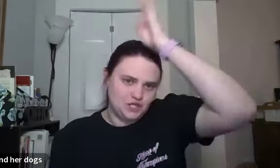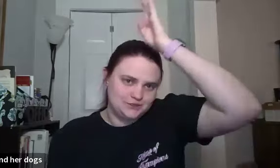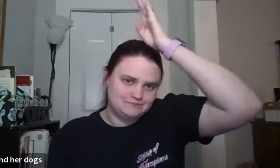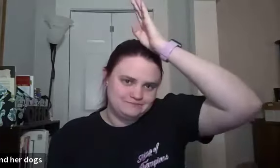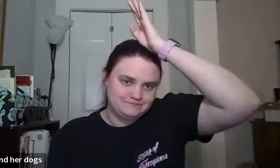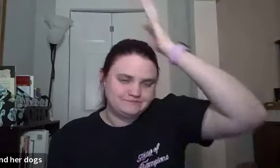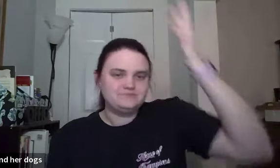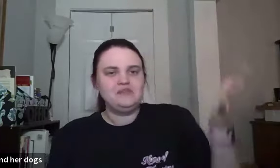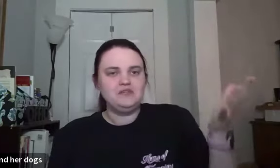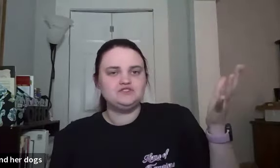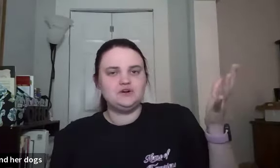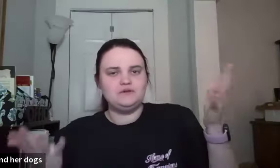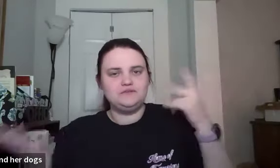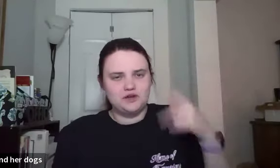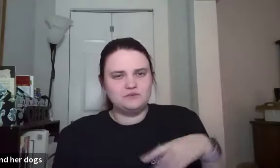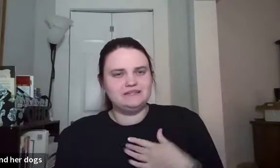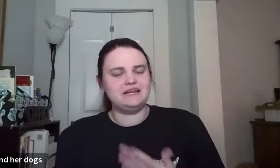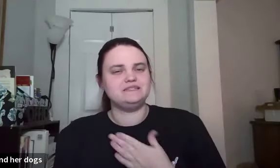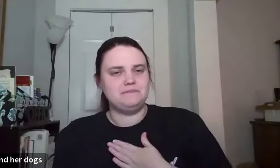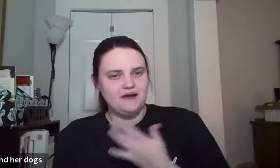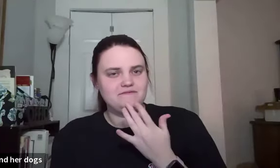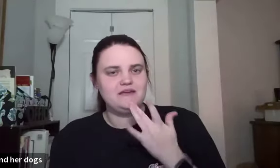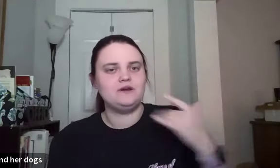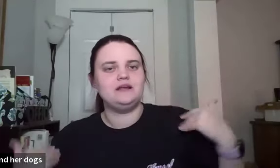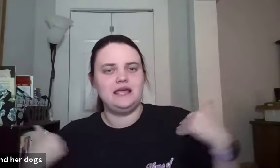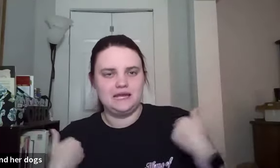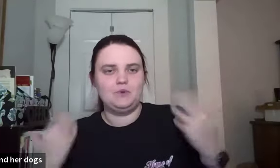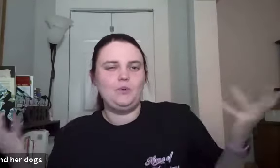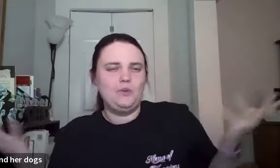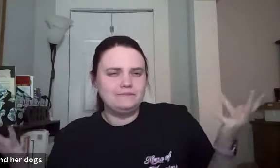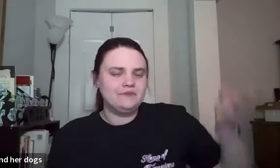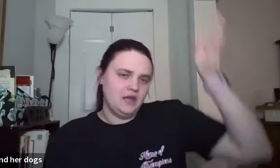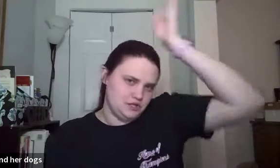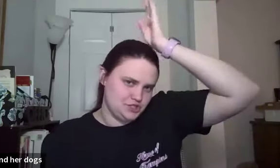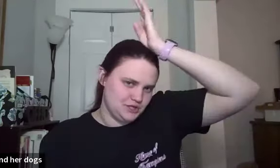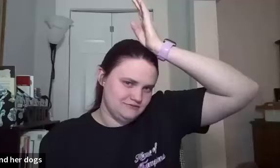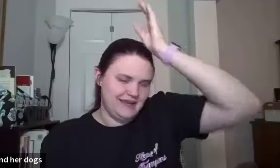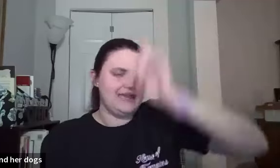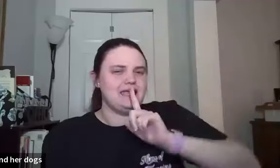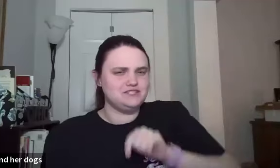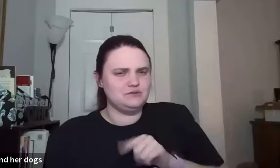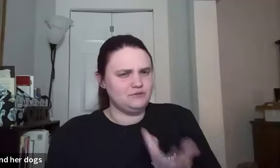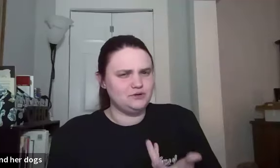shark. So if you notice where I said my favorite animal, what? A shark. Like I answer it for